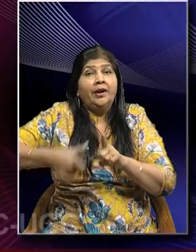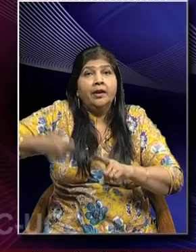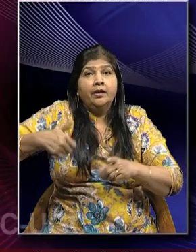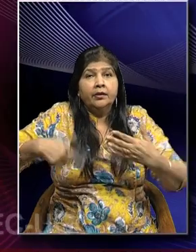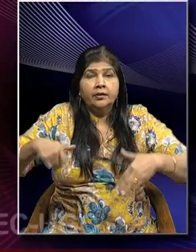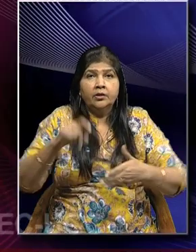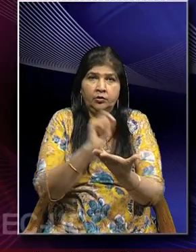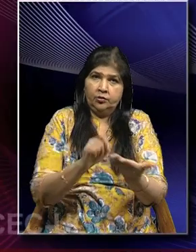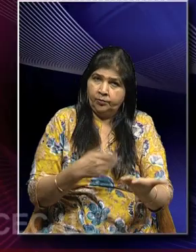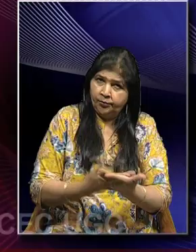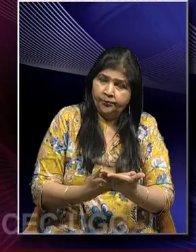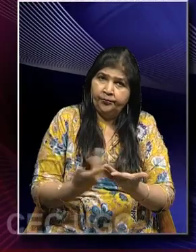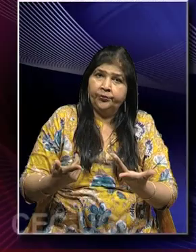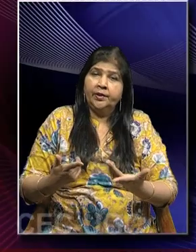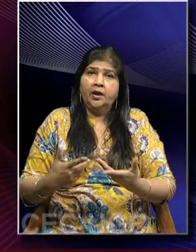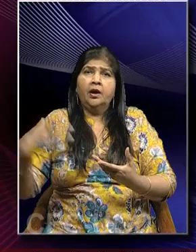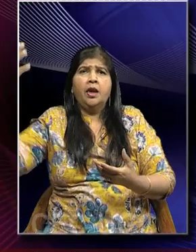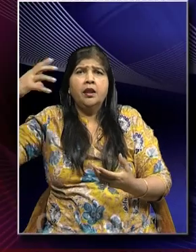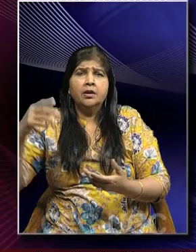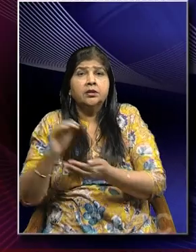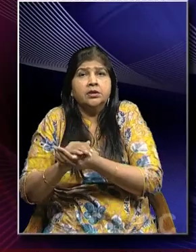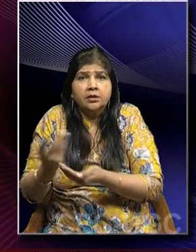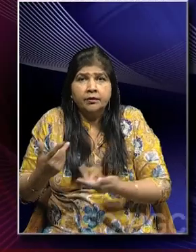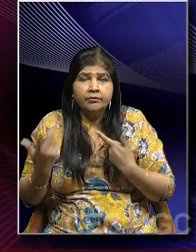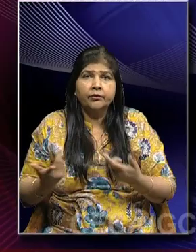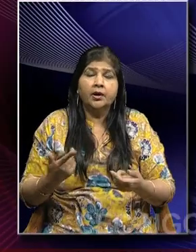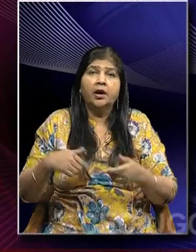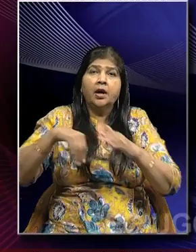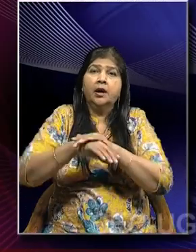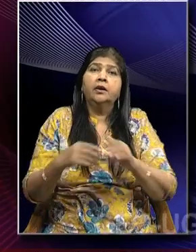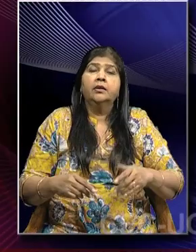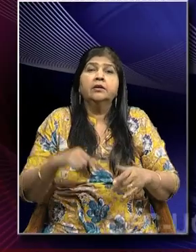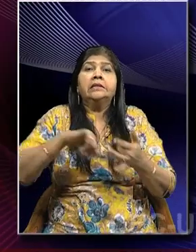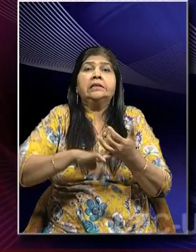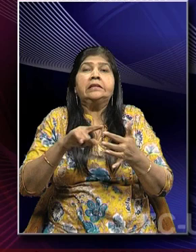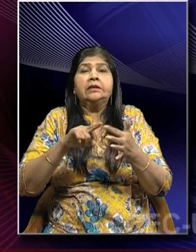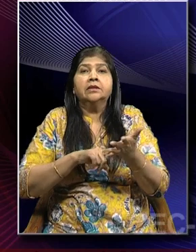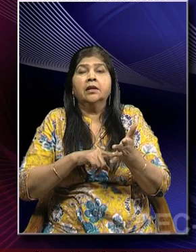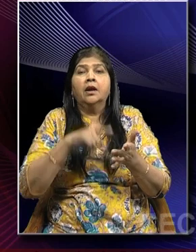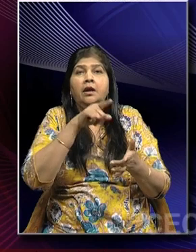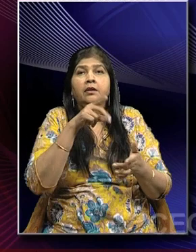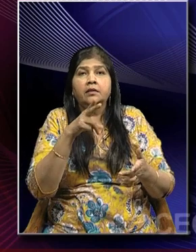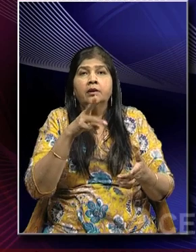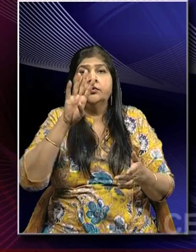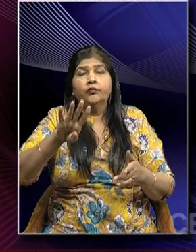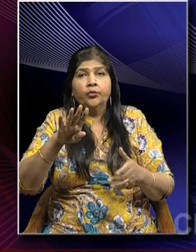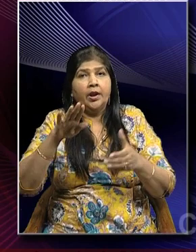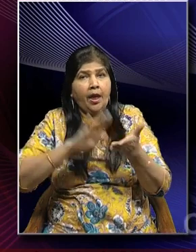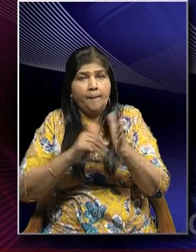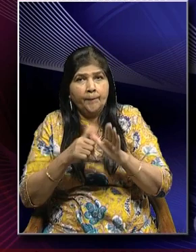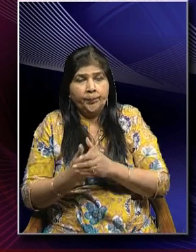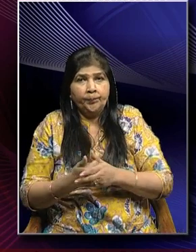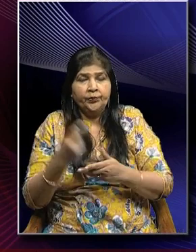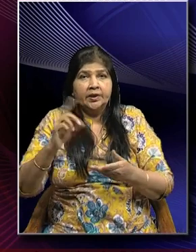on basically the energy conservation under section 134M. So under section 134 of